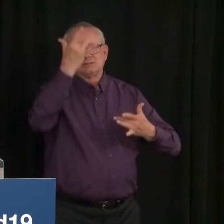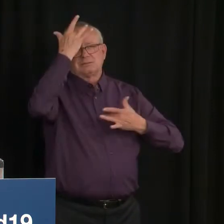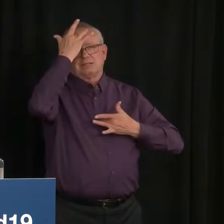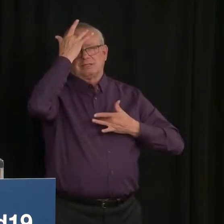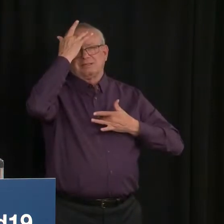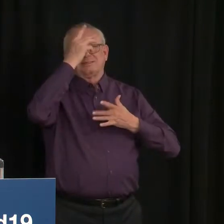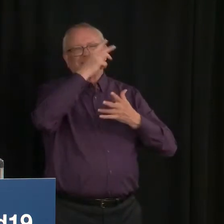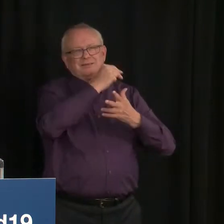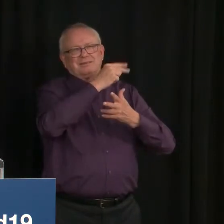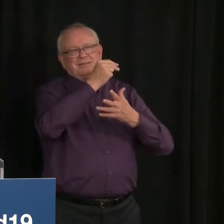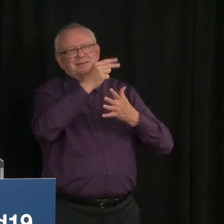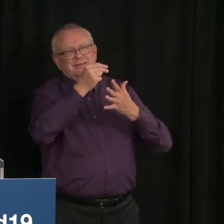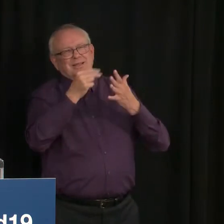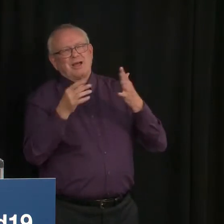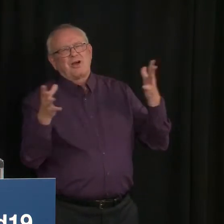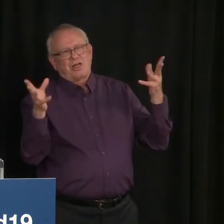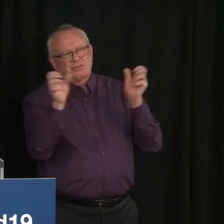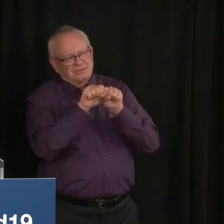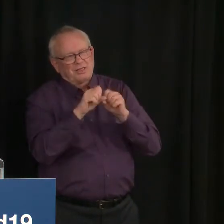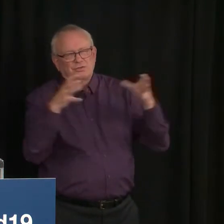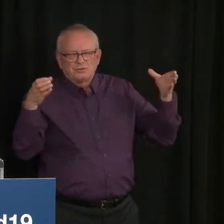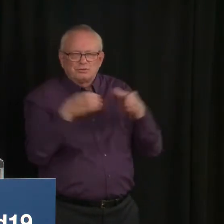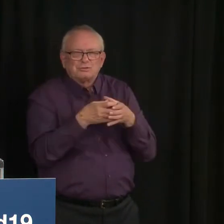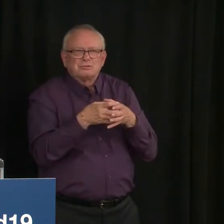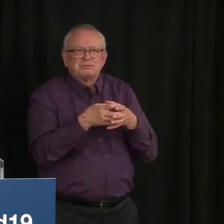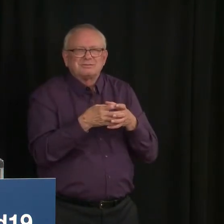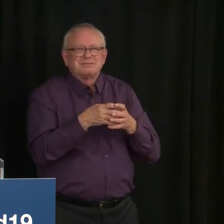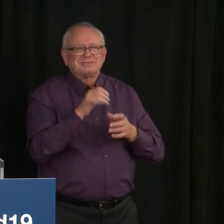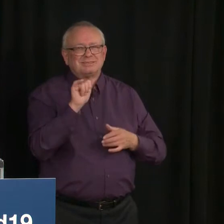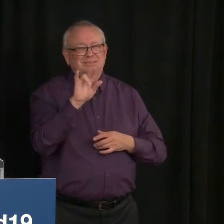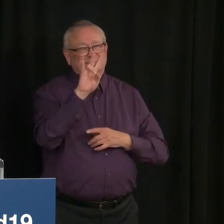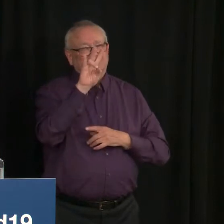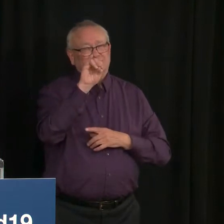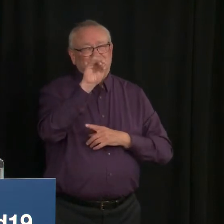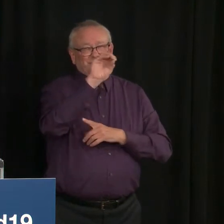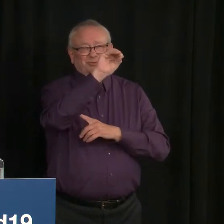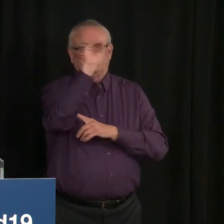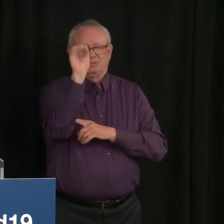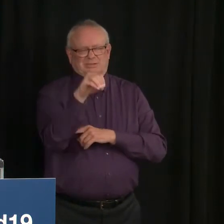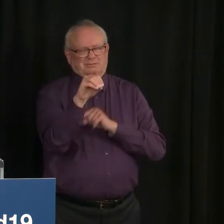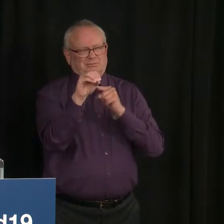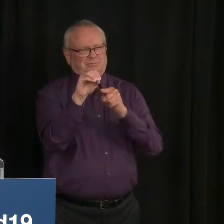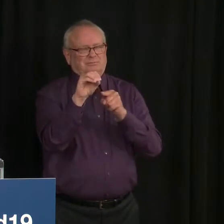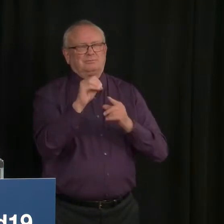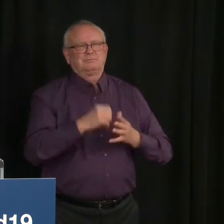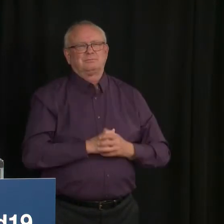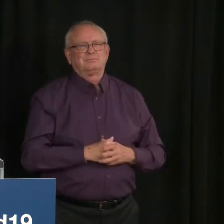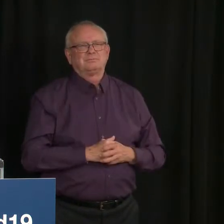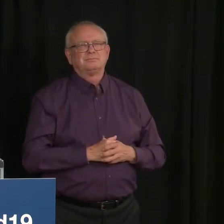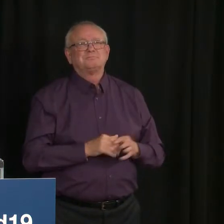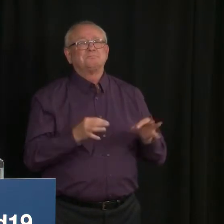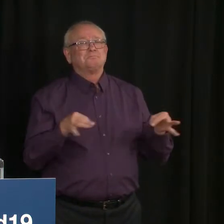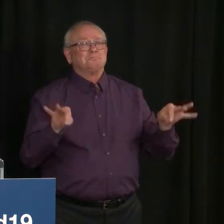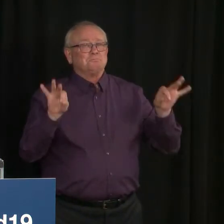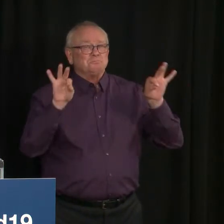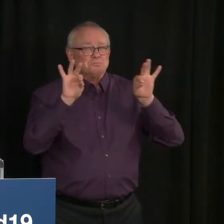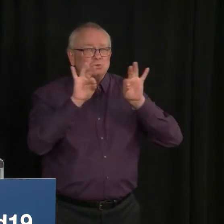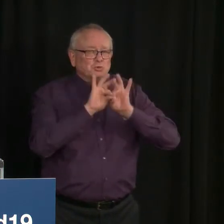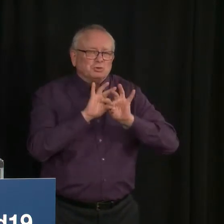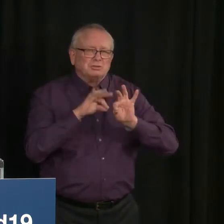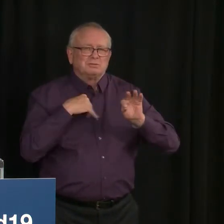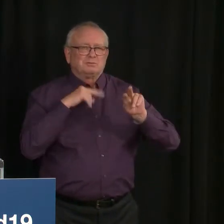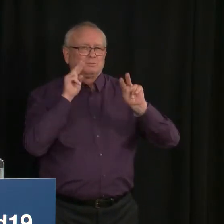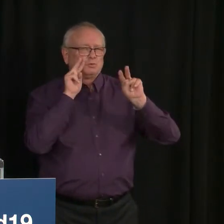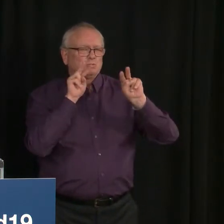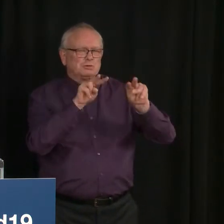1st doses, and the post-infection immunity, it's again important that we are watching the emergence of the